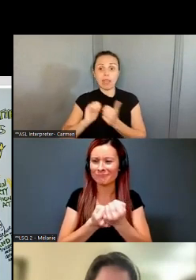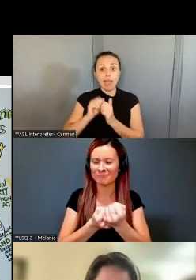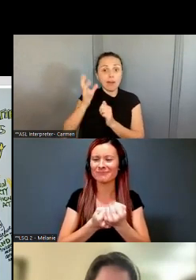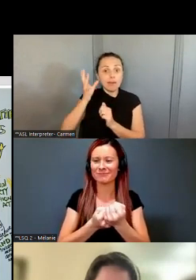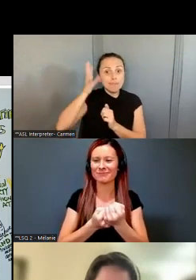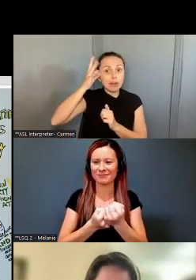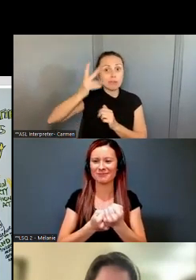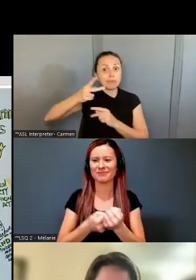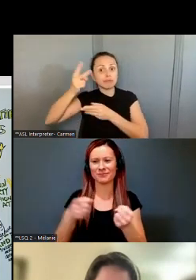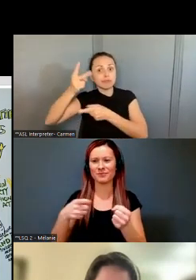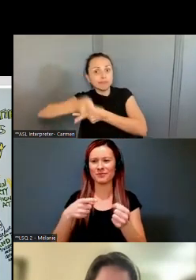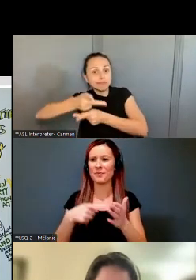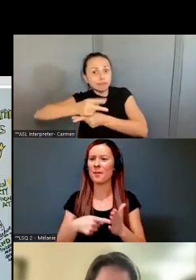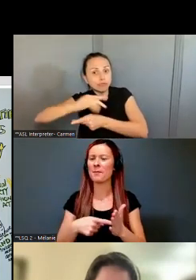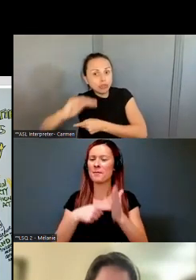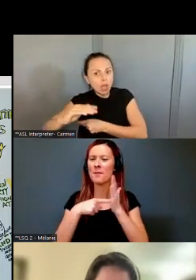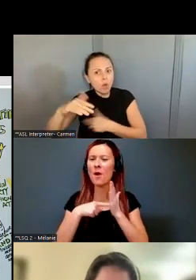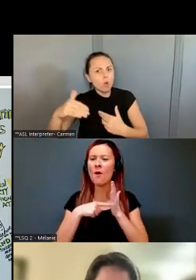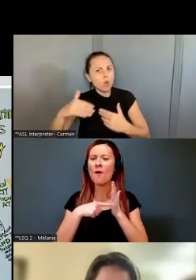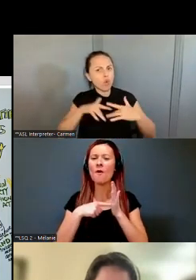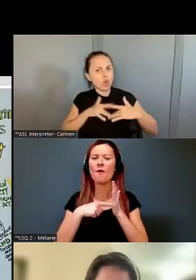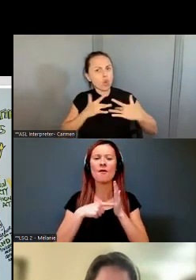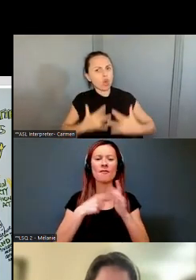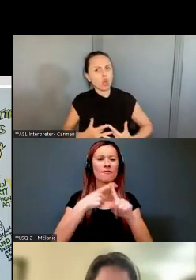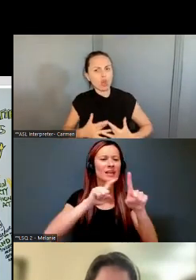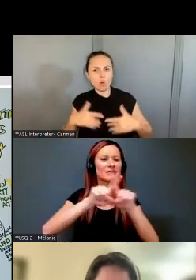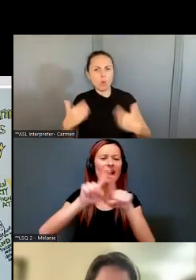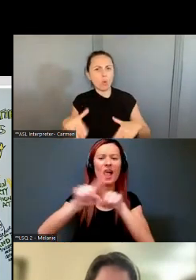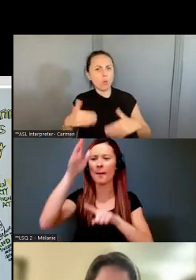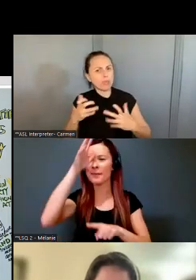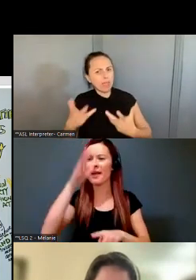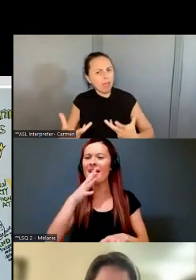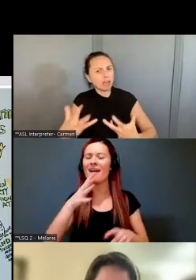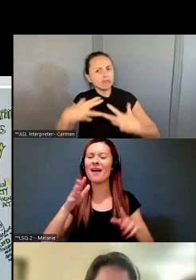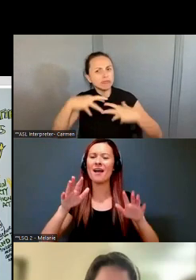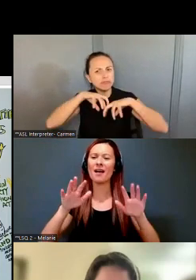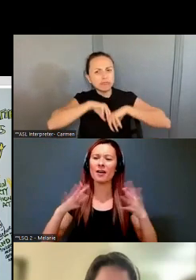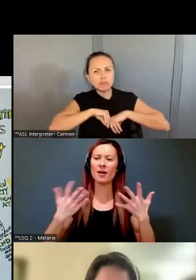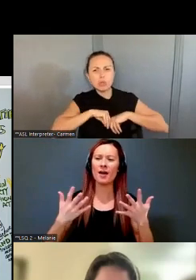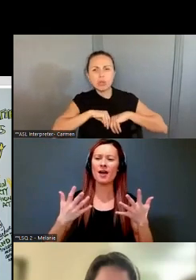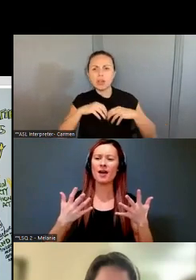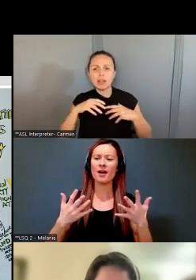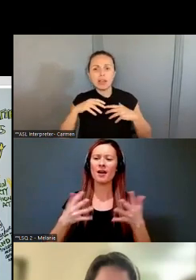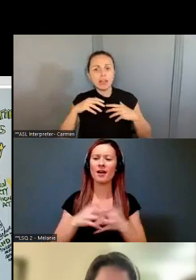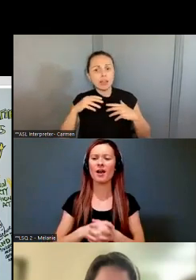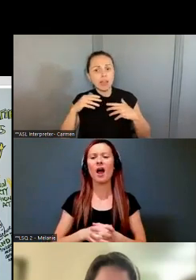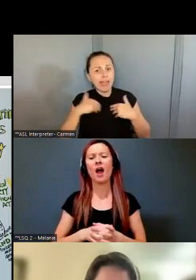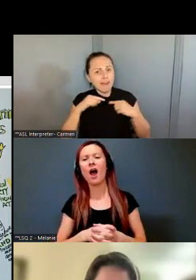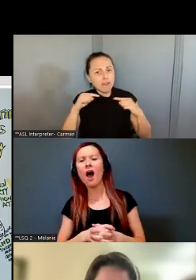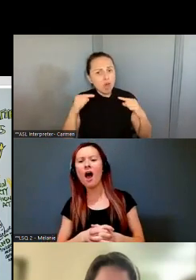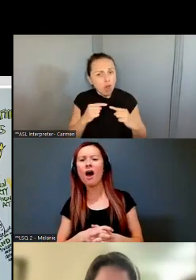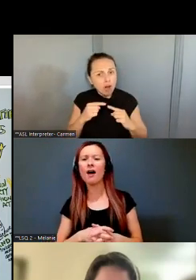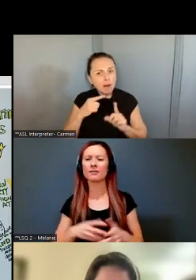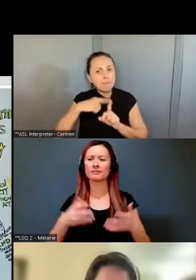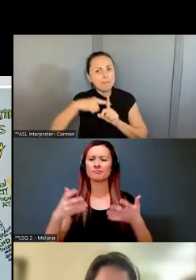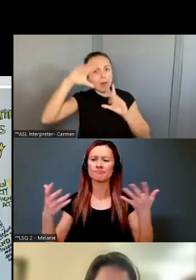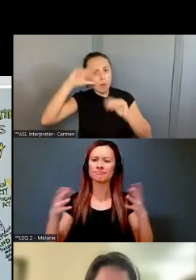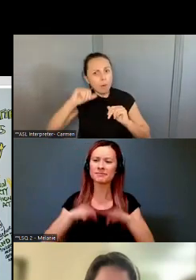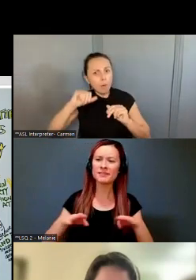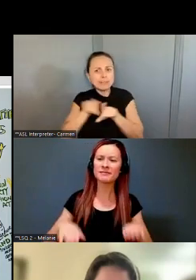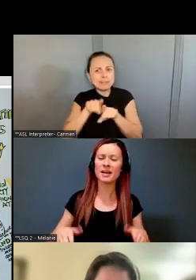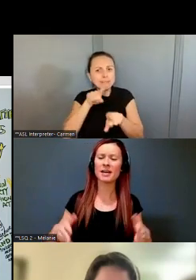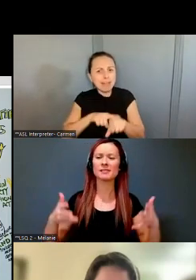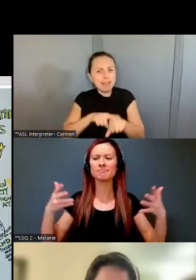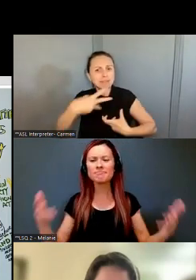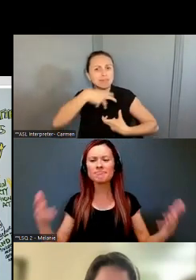and caregivers have these hearts that can hold so much harm and so much hope all at once. And